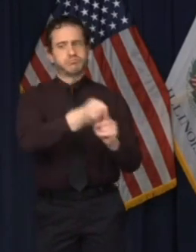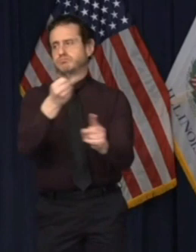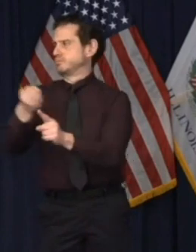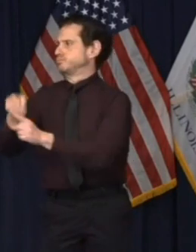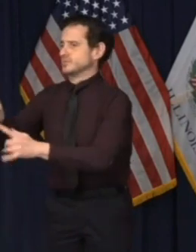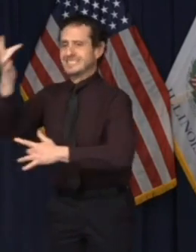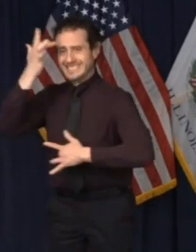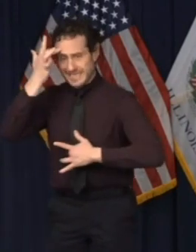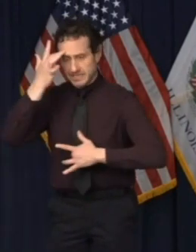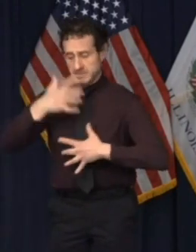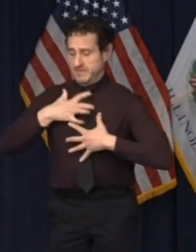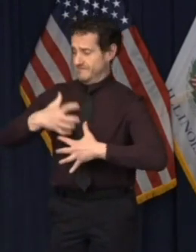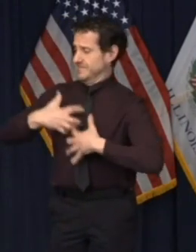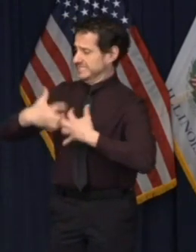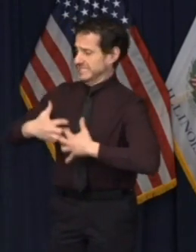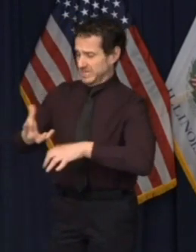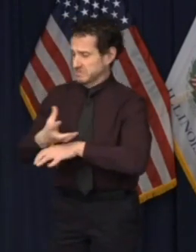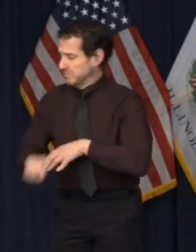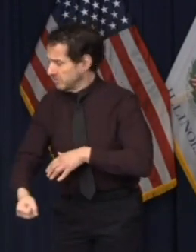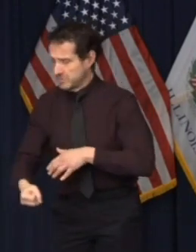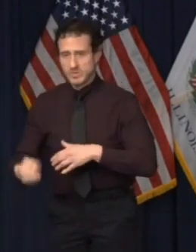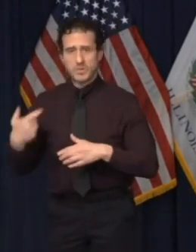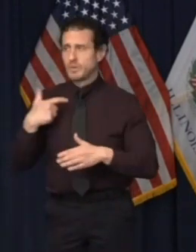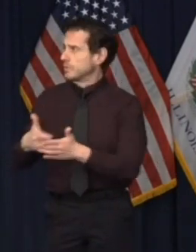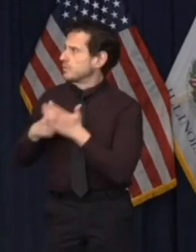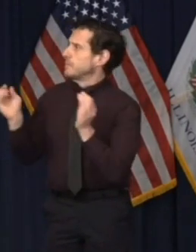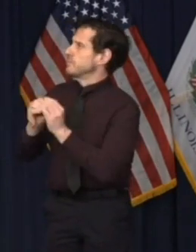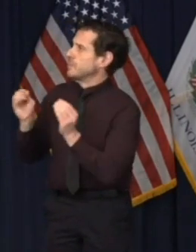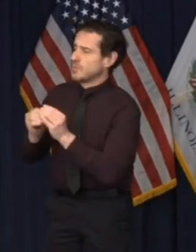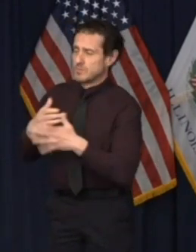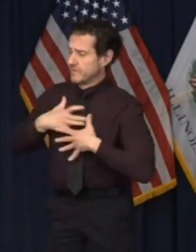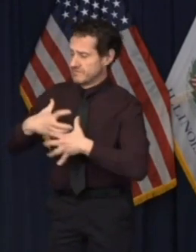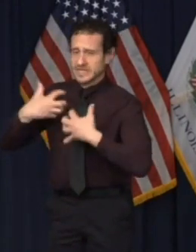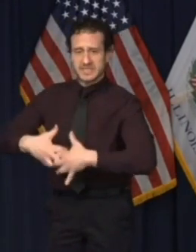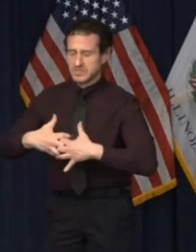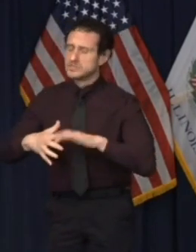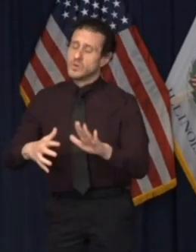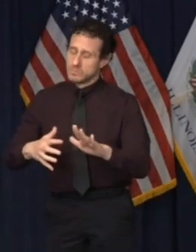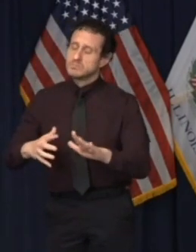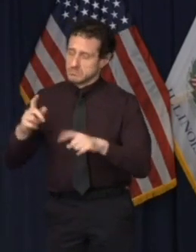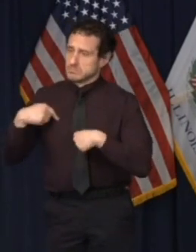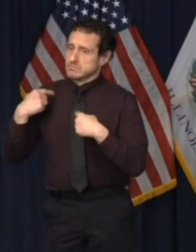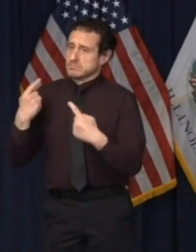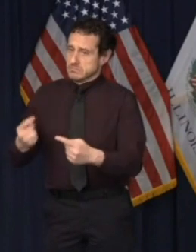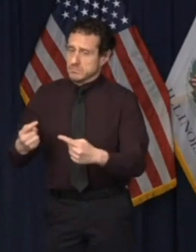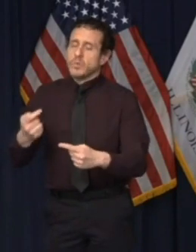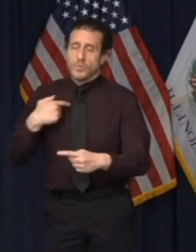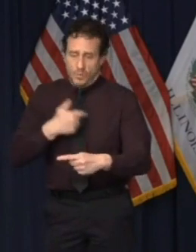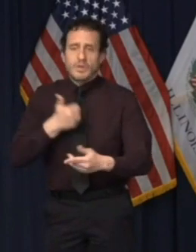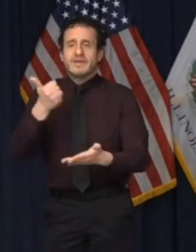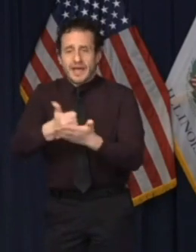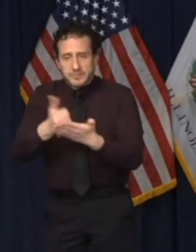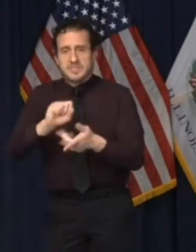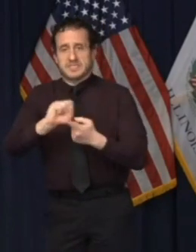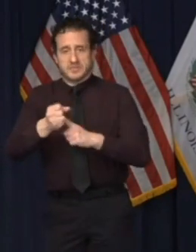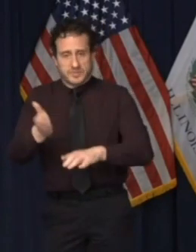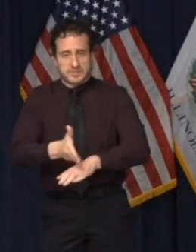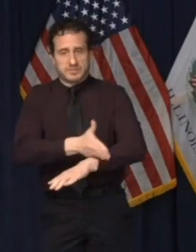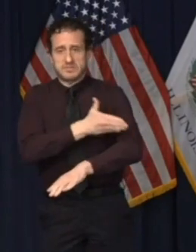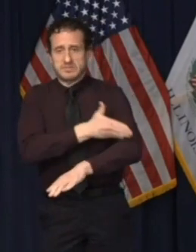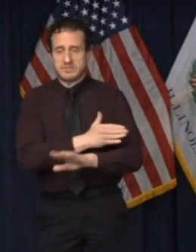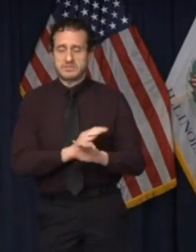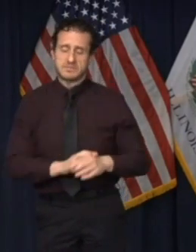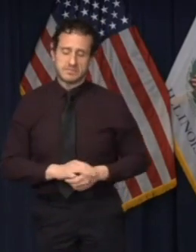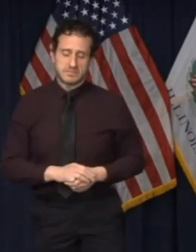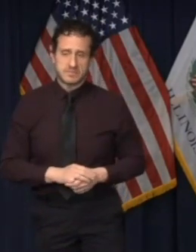capacity. So real progress has been made. And while we never know the exact impacts of the